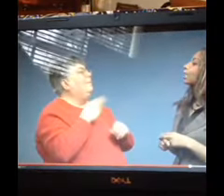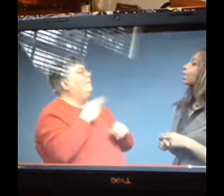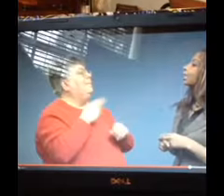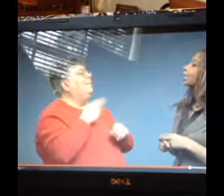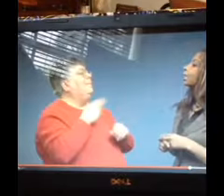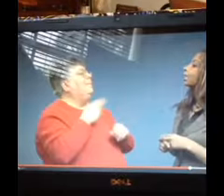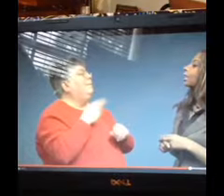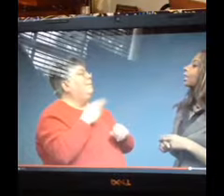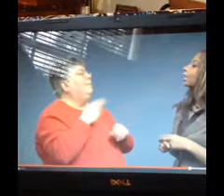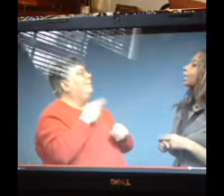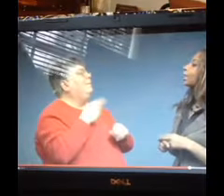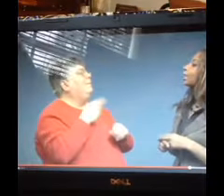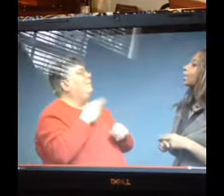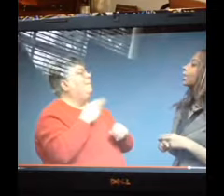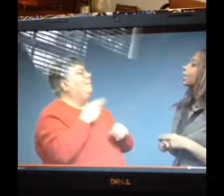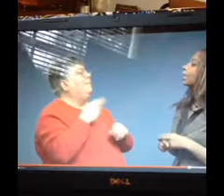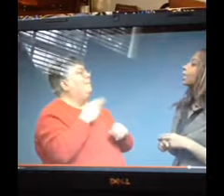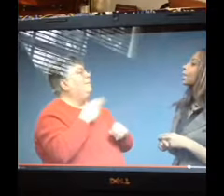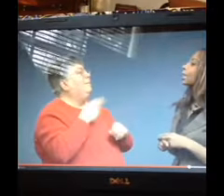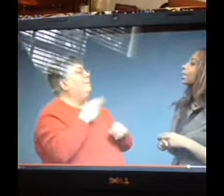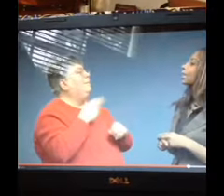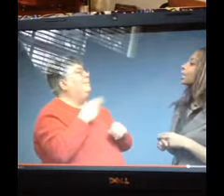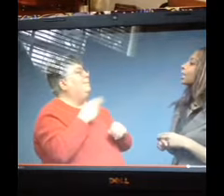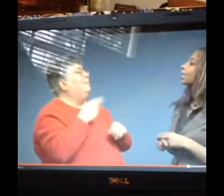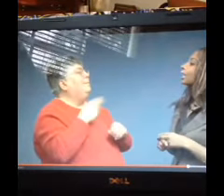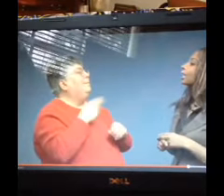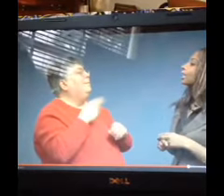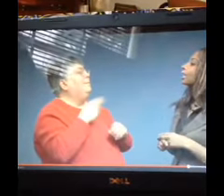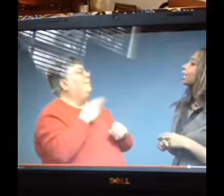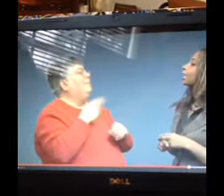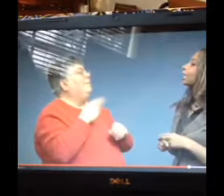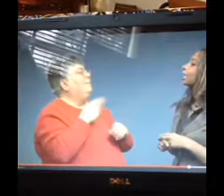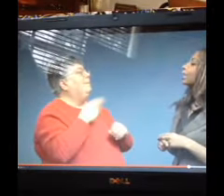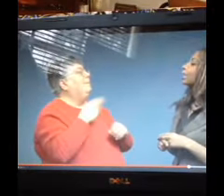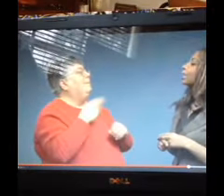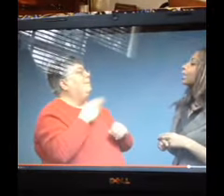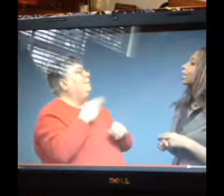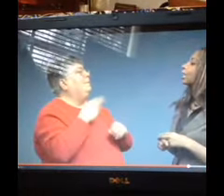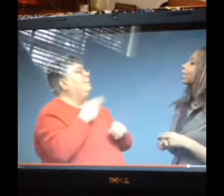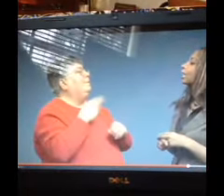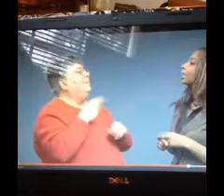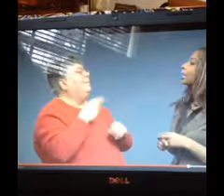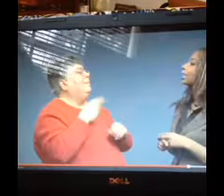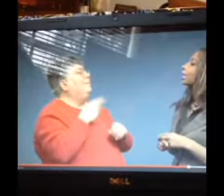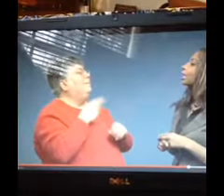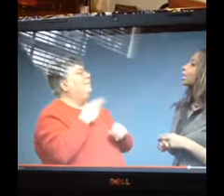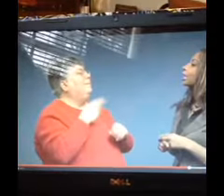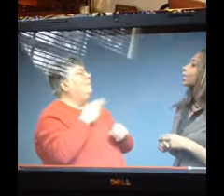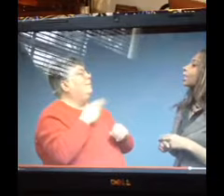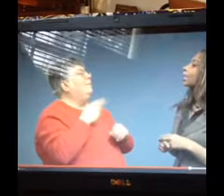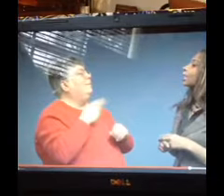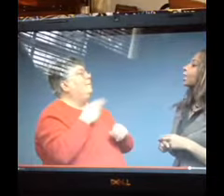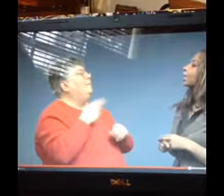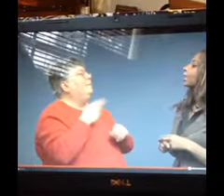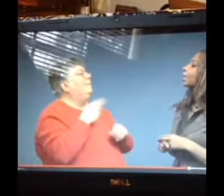It is so much easier to read it, and I don't lose my place. Mary, it's not difficult to sign at the same time the words are up there? Well, Kenny,